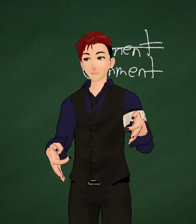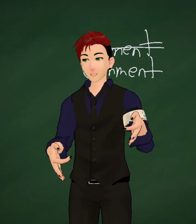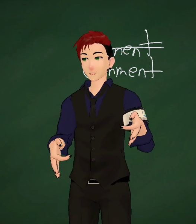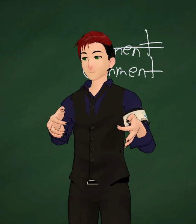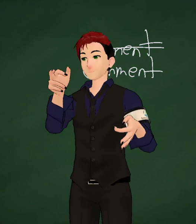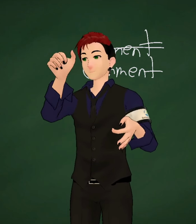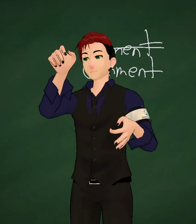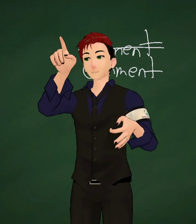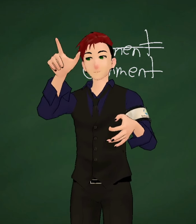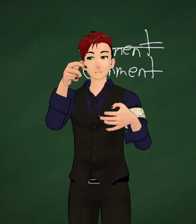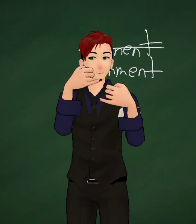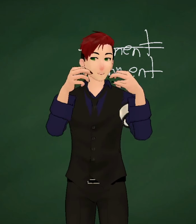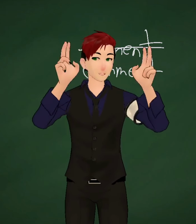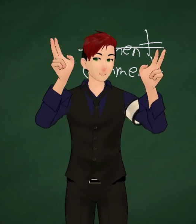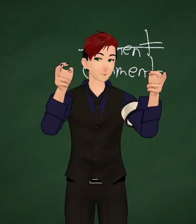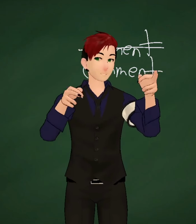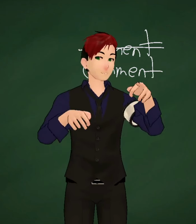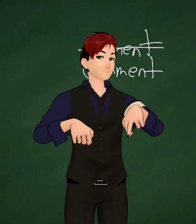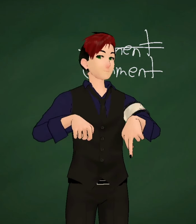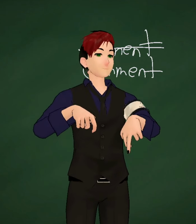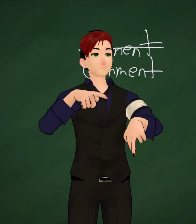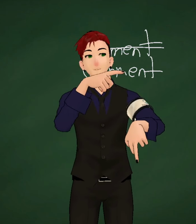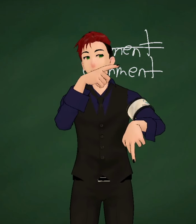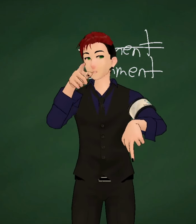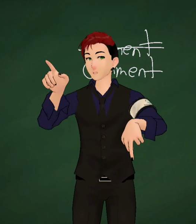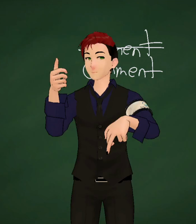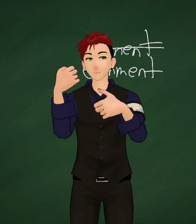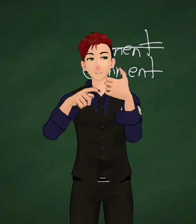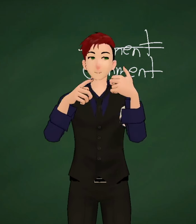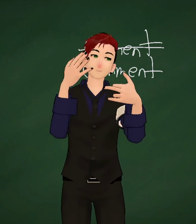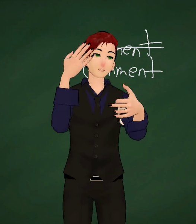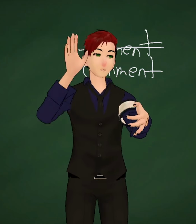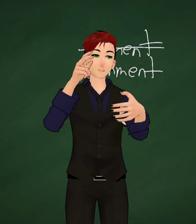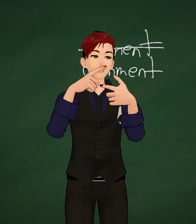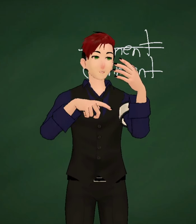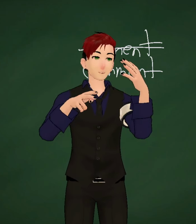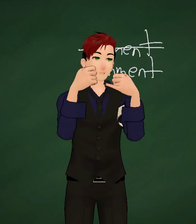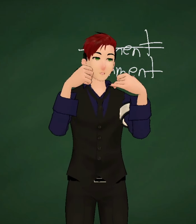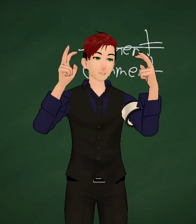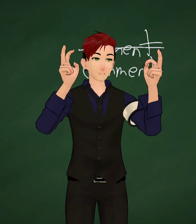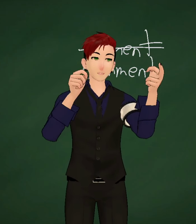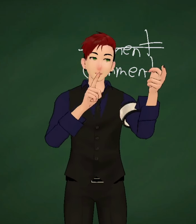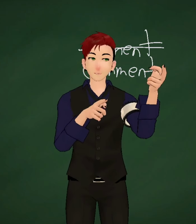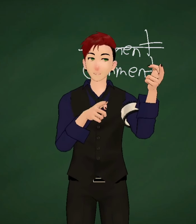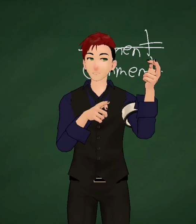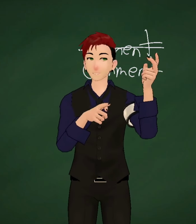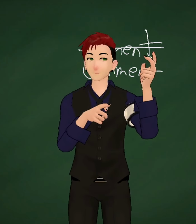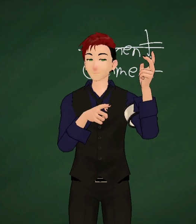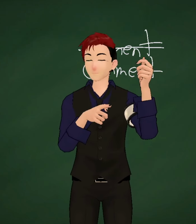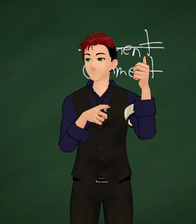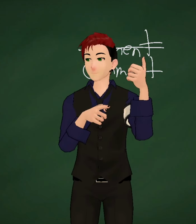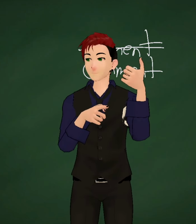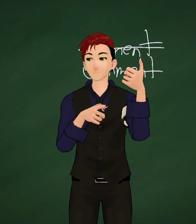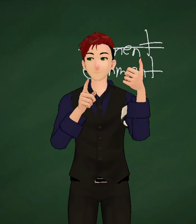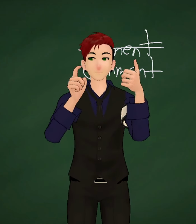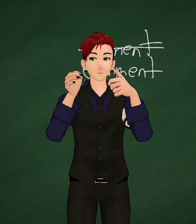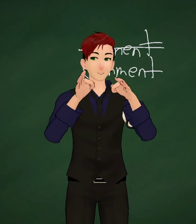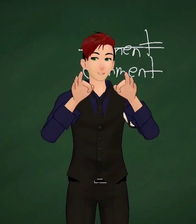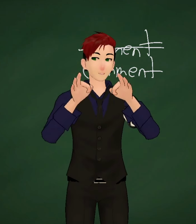Okay. So ASL idioms. So is there anybody who isn't aware what an idiom is? Do I need to explain